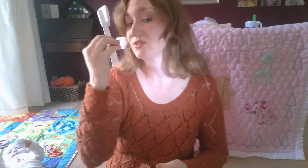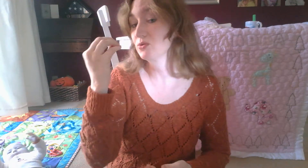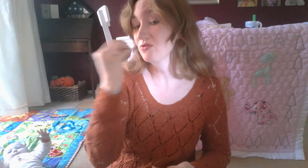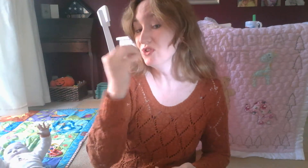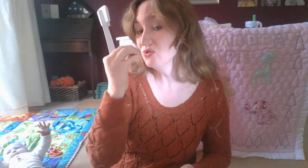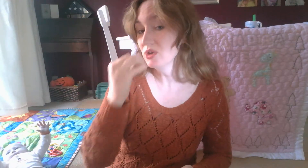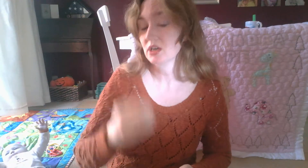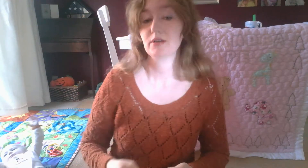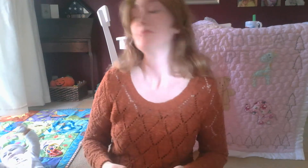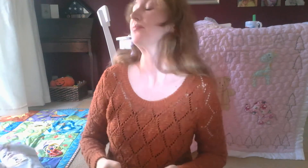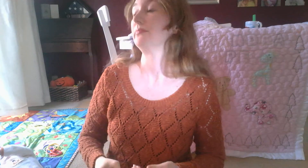food.